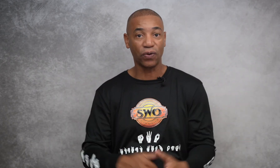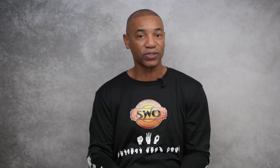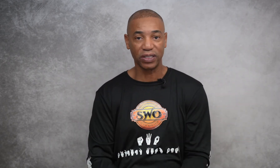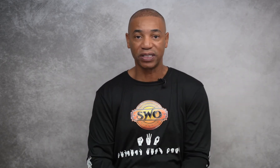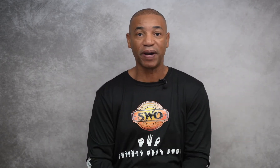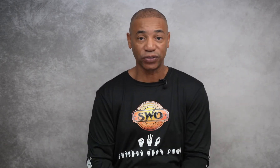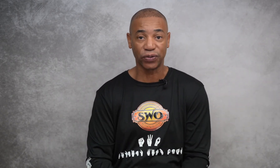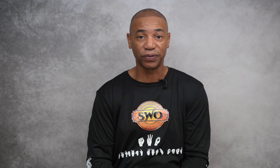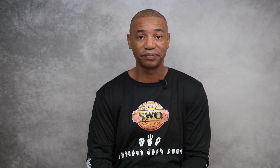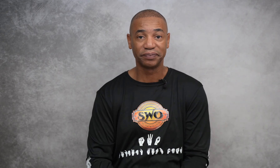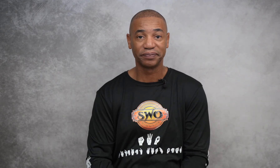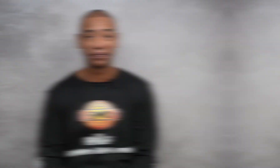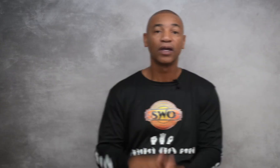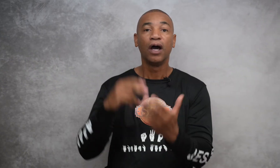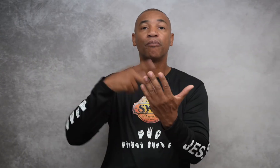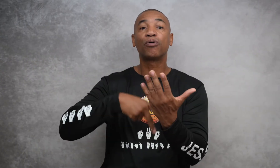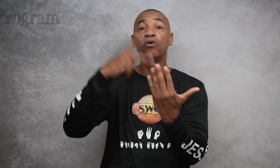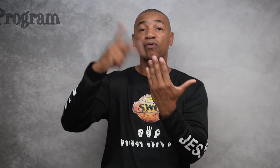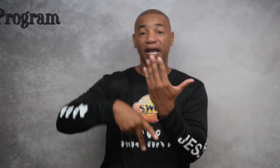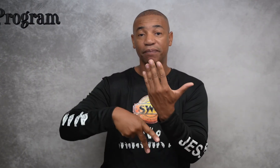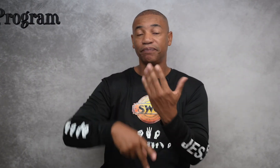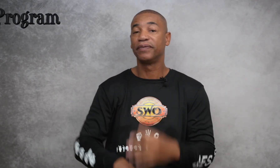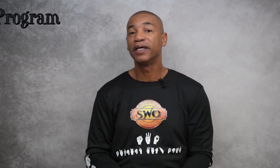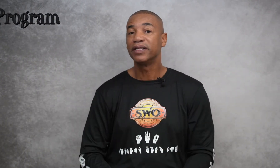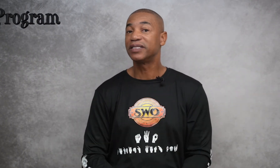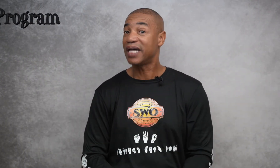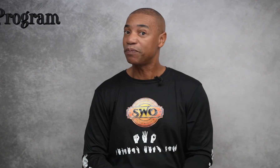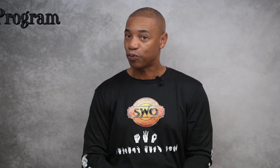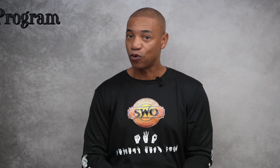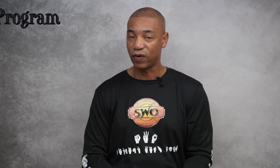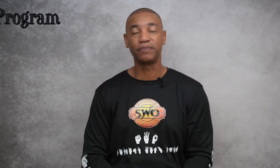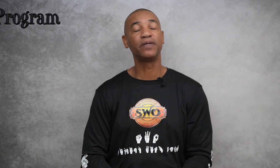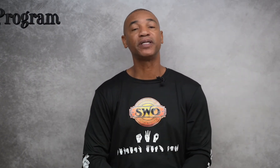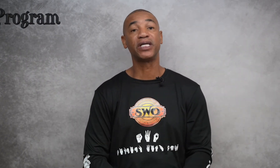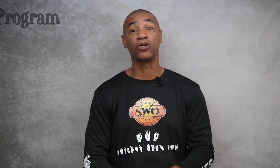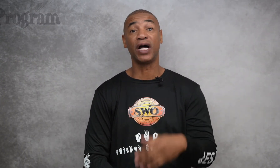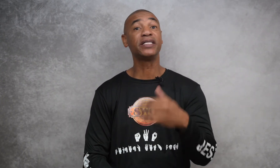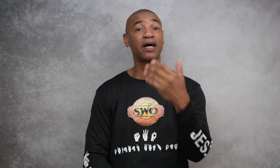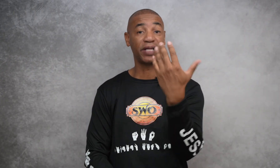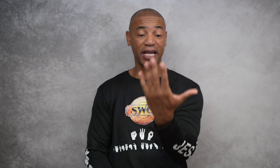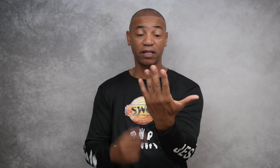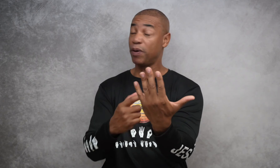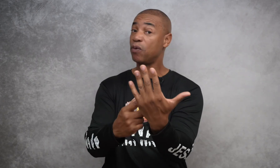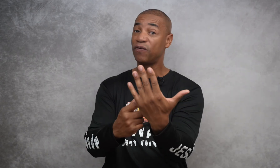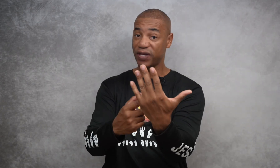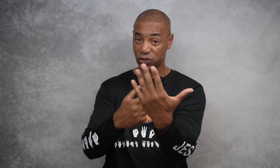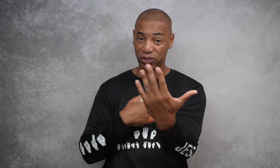sit in a semicircle. Program. To sign program, simply take your non-dominant hand, the palm will face the